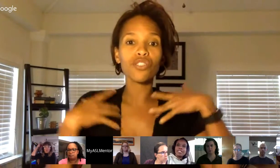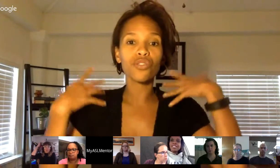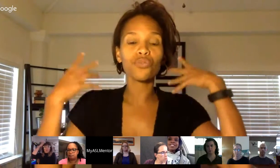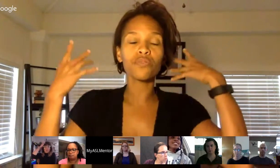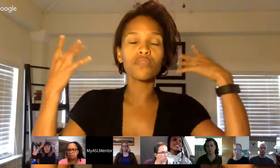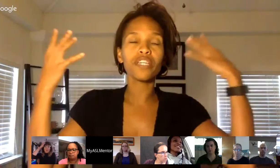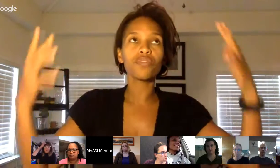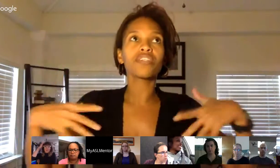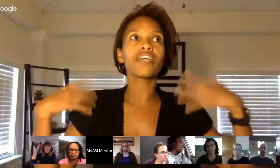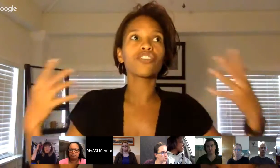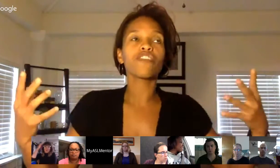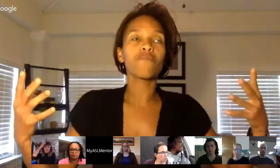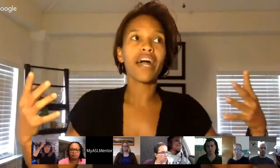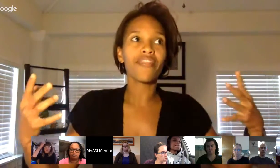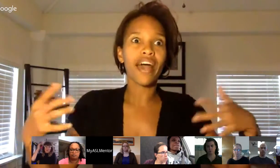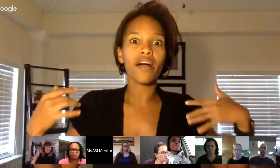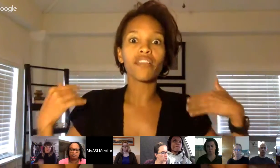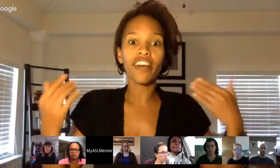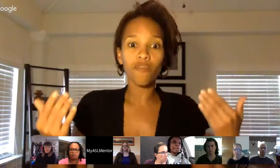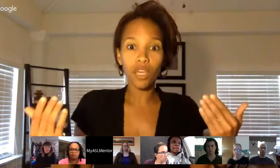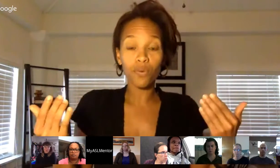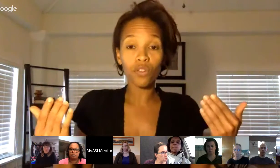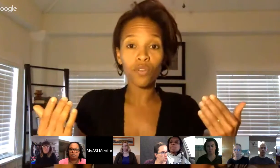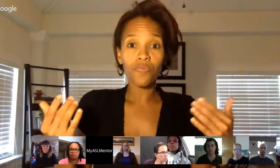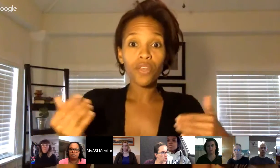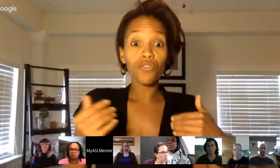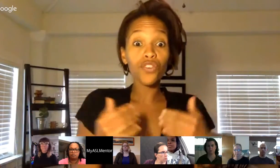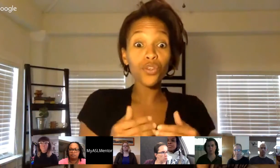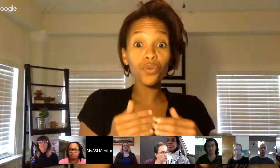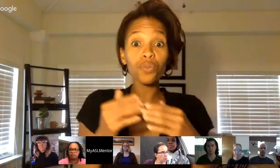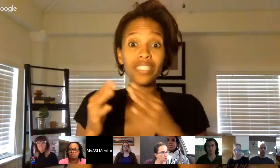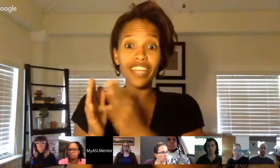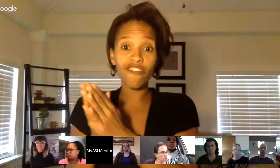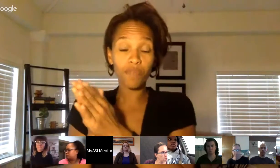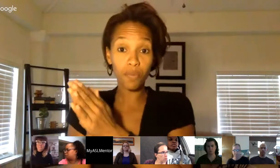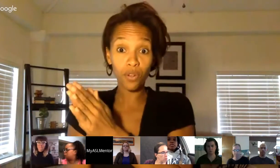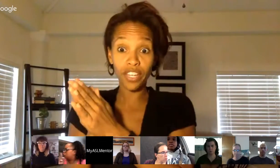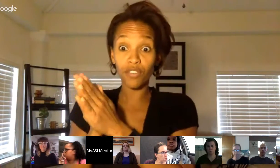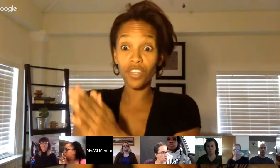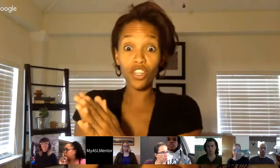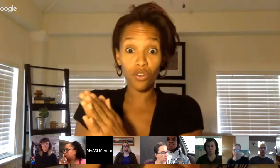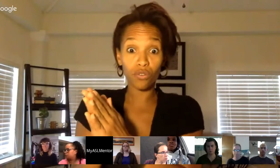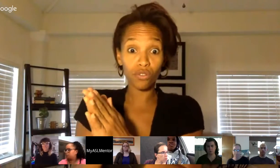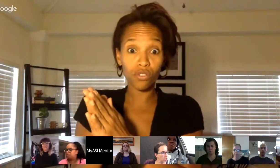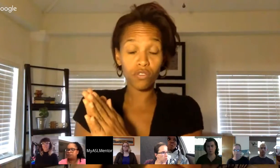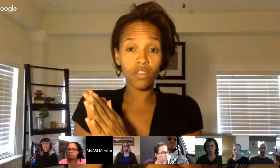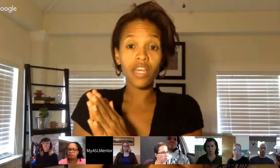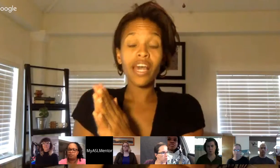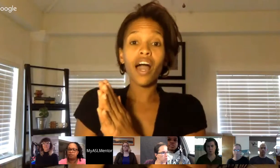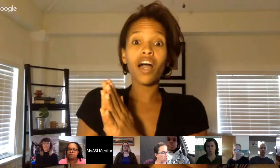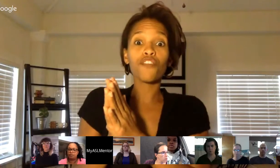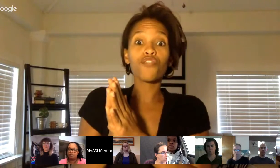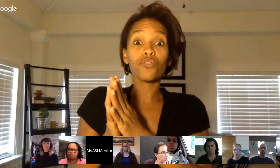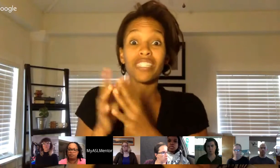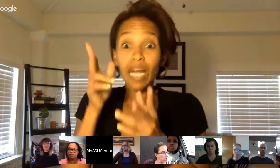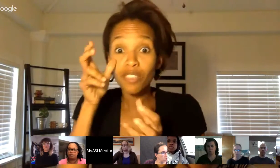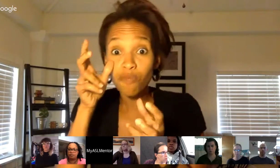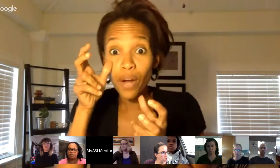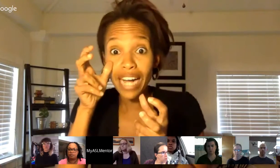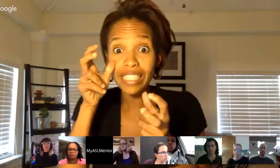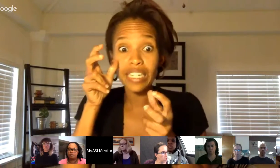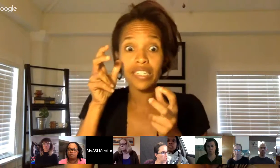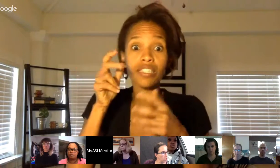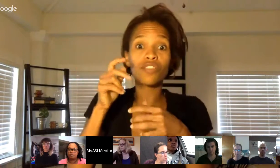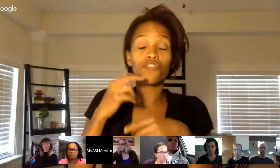came to be a realization of mine that a lot of people view deaf people in videos for